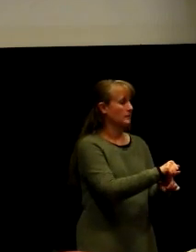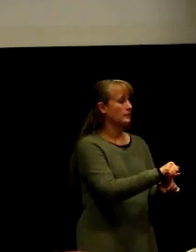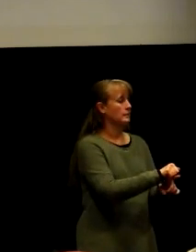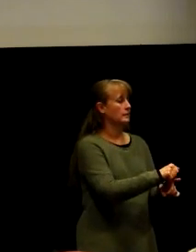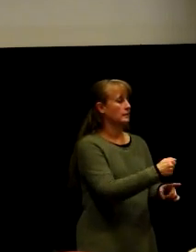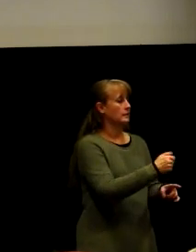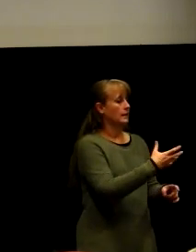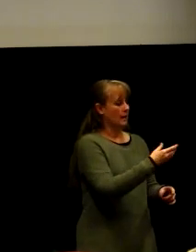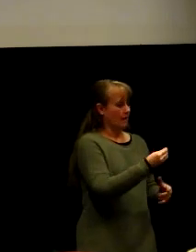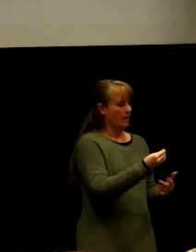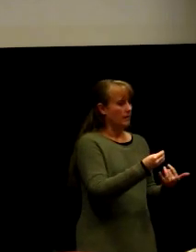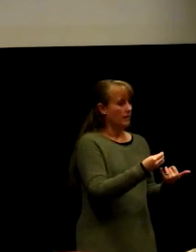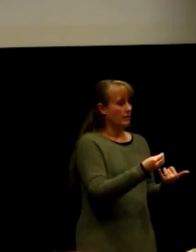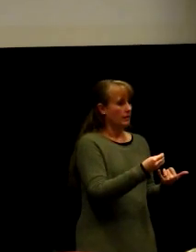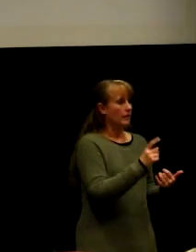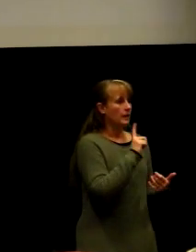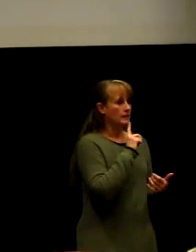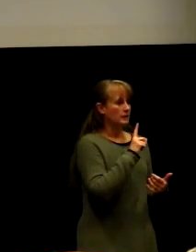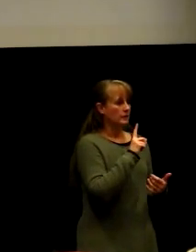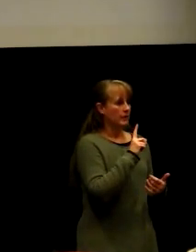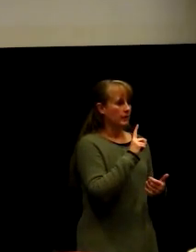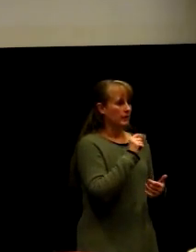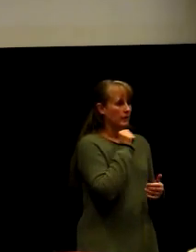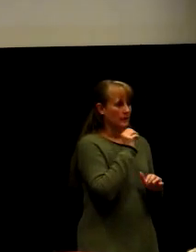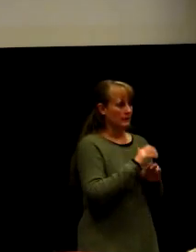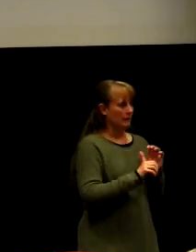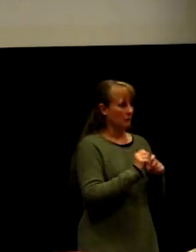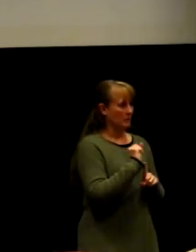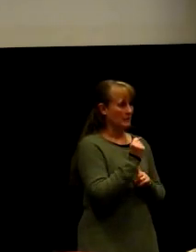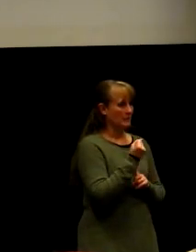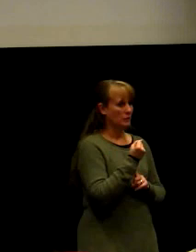other, and it's a very uncomfortable situation.